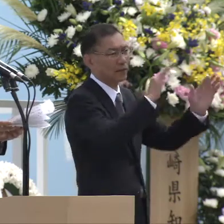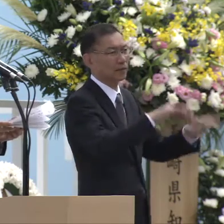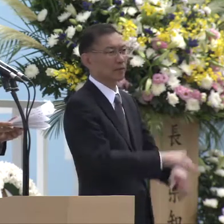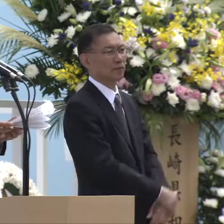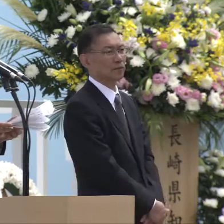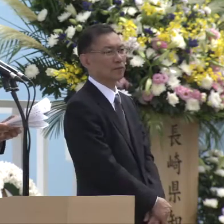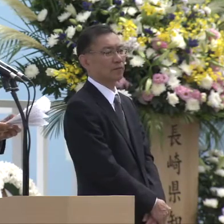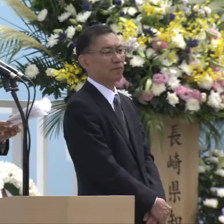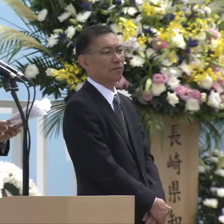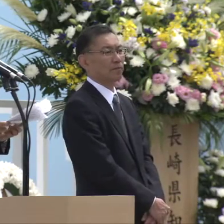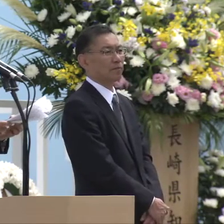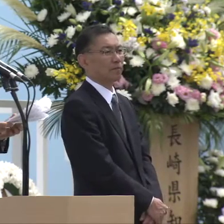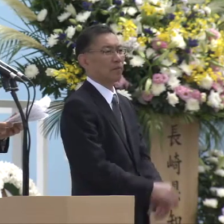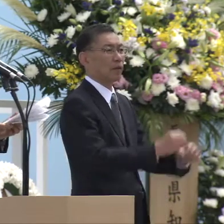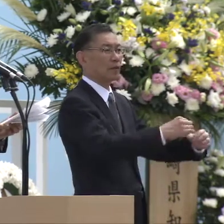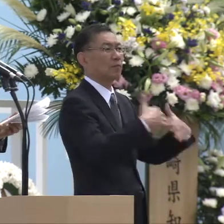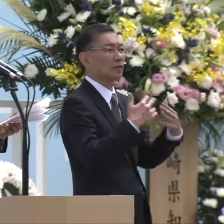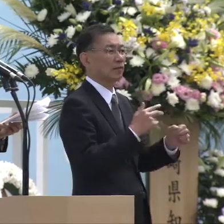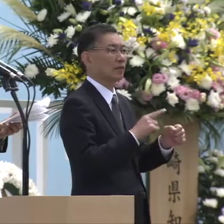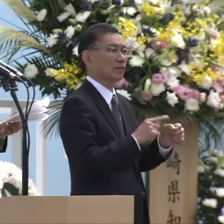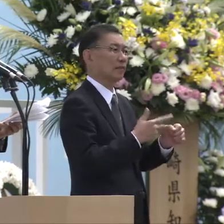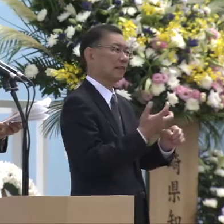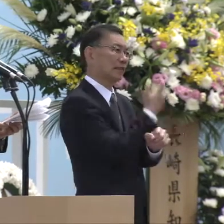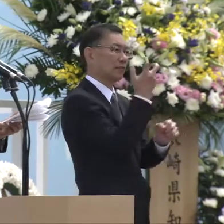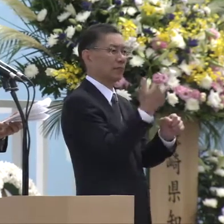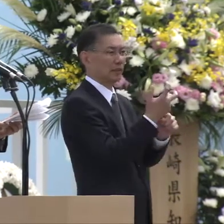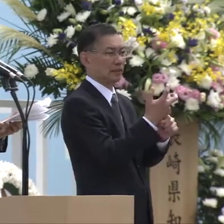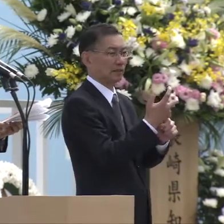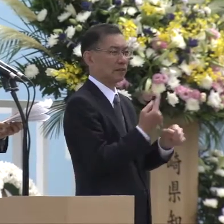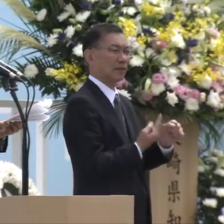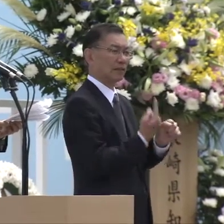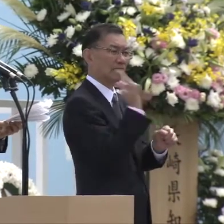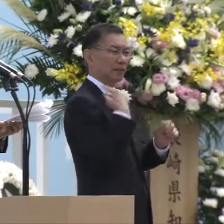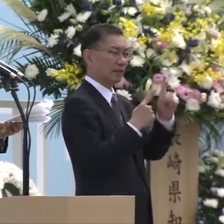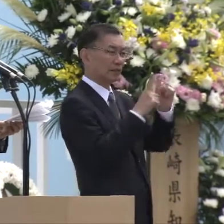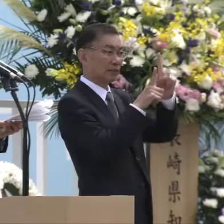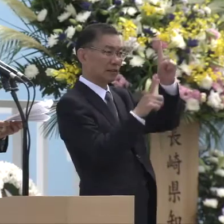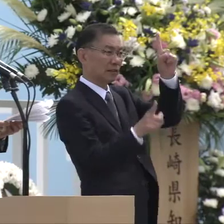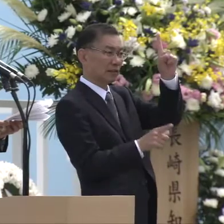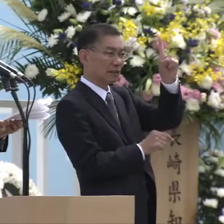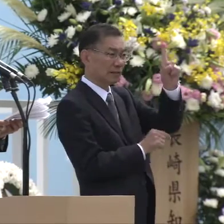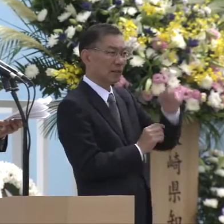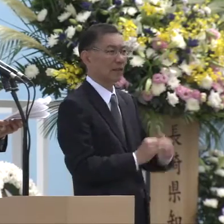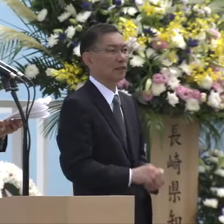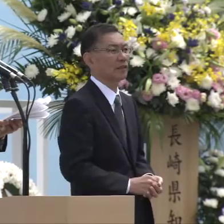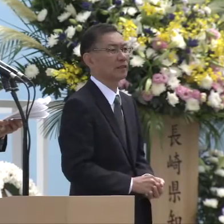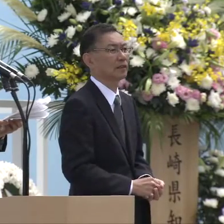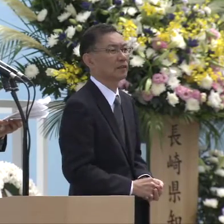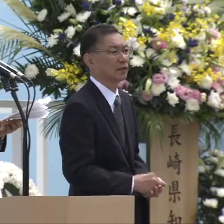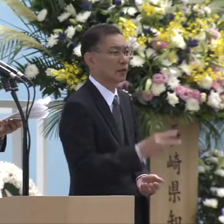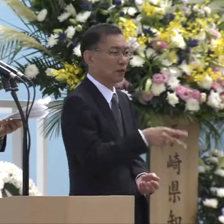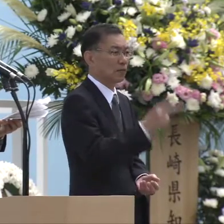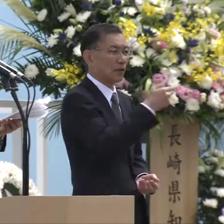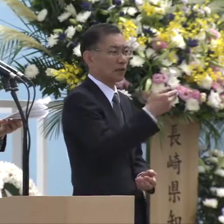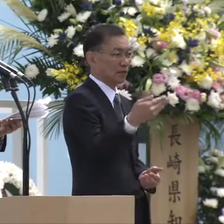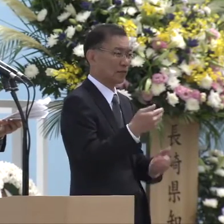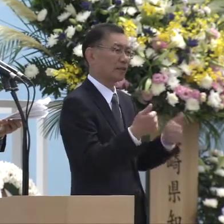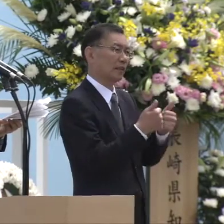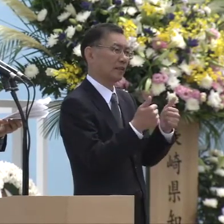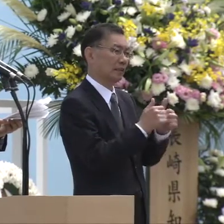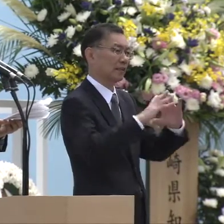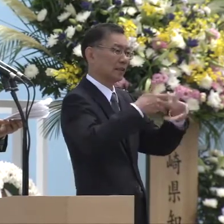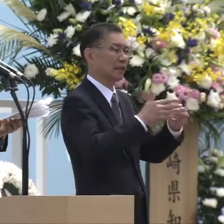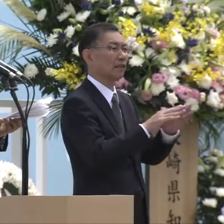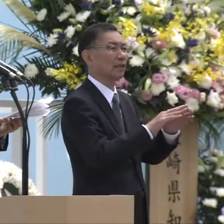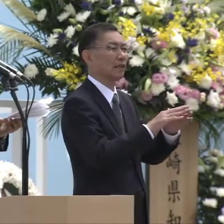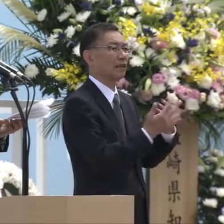and culture. In November last year, 70 years after the atomic bombing, Nagasaki hosted